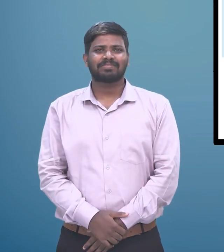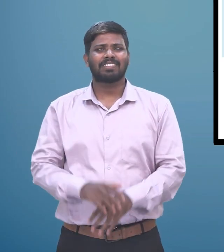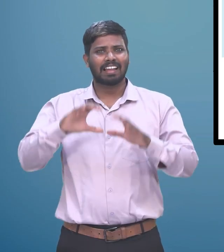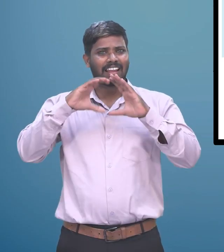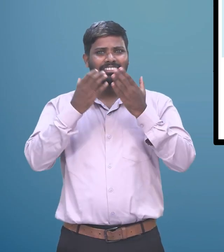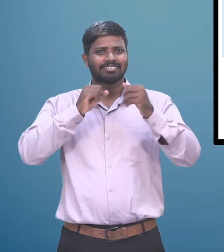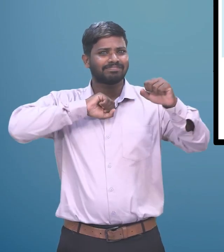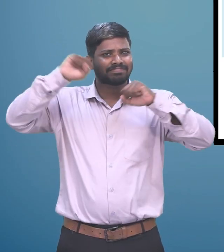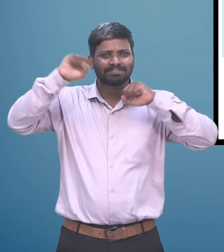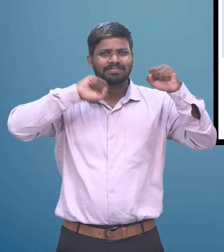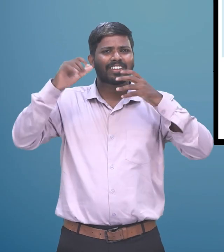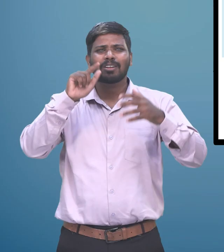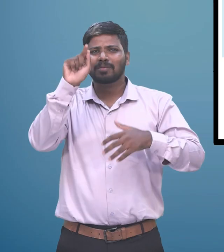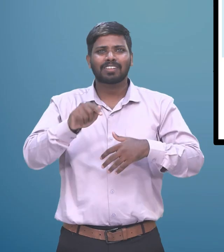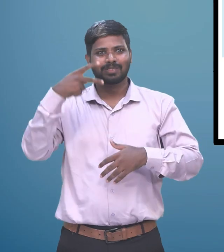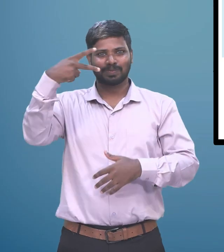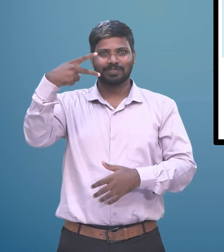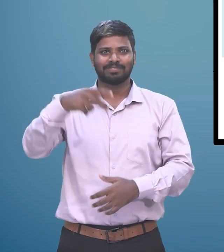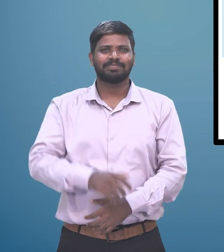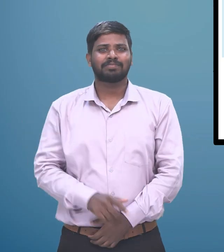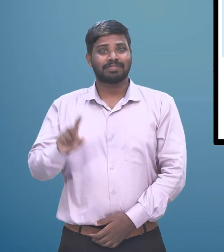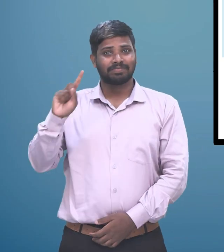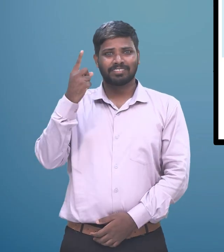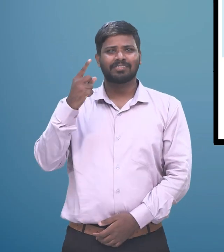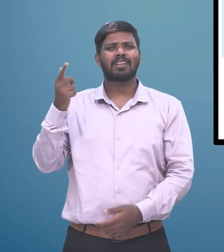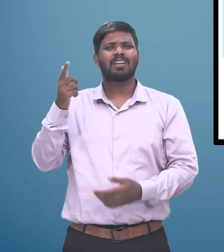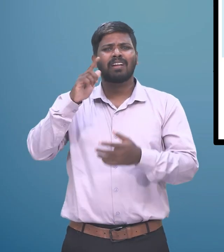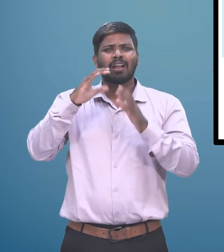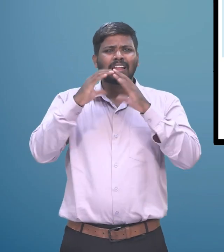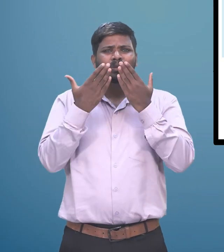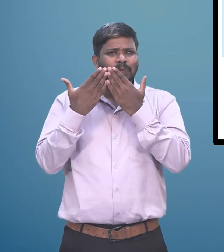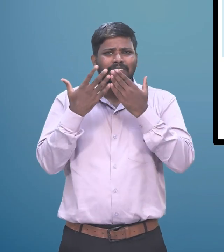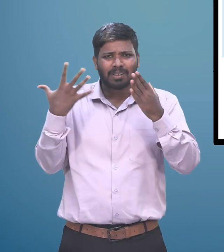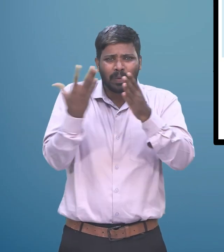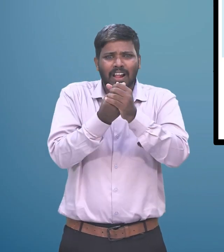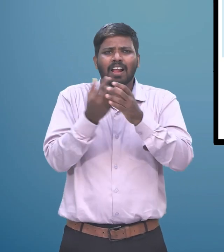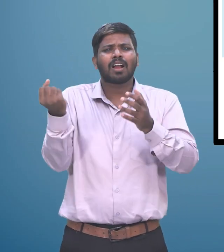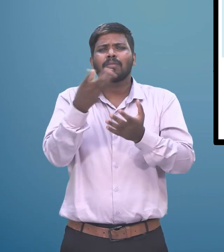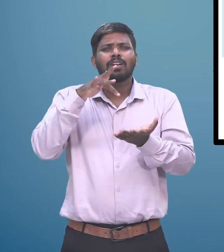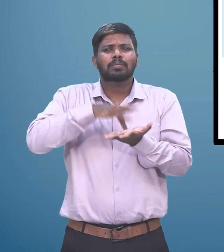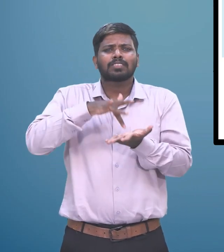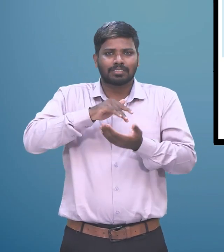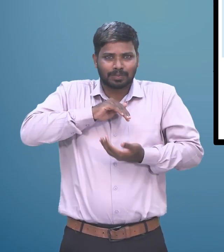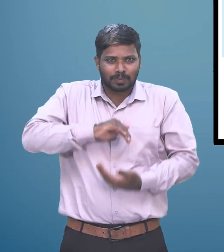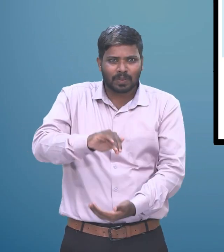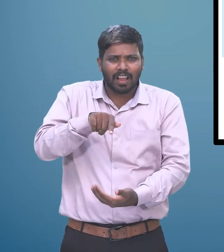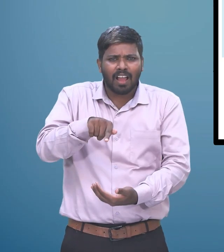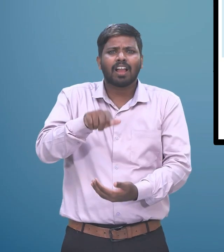As a class activity, make lists of 1. The birthplaces of at least 5 classmates and the birthplaces